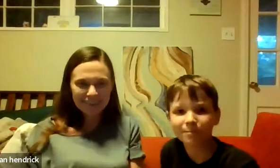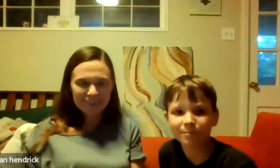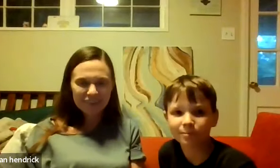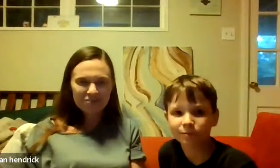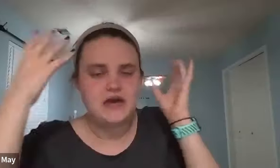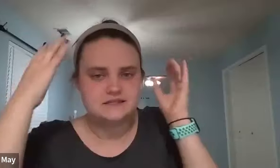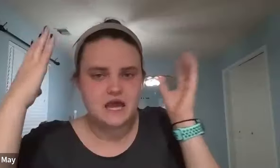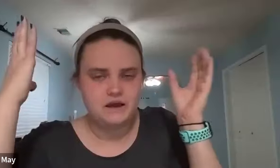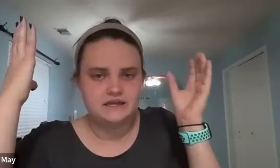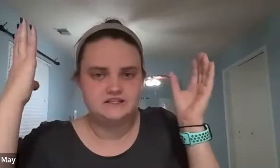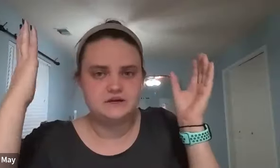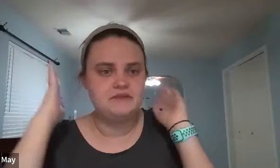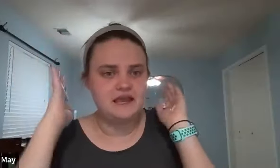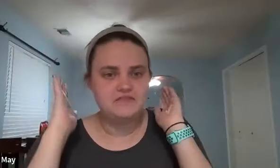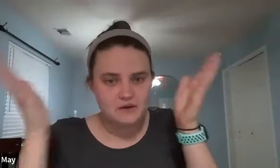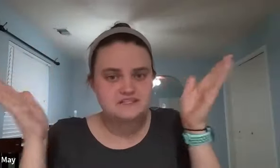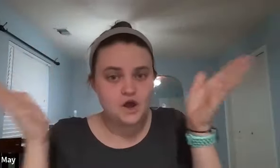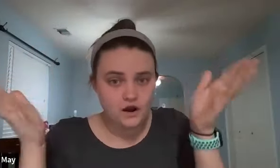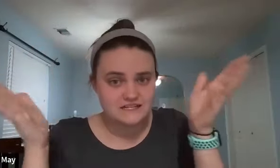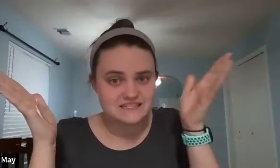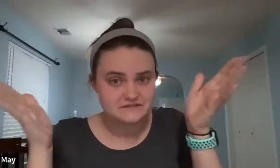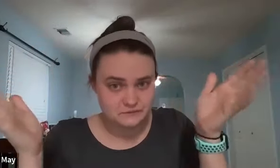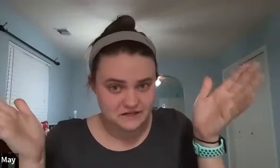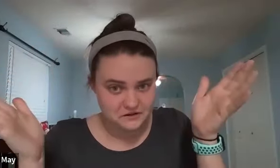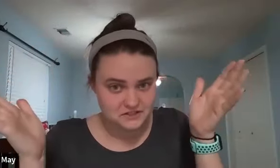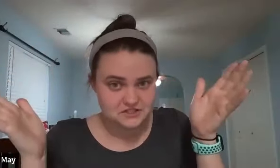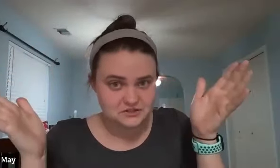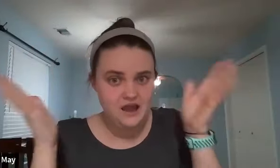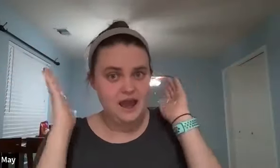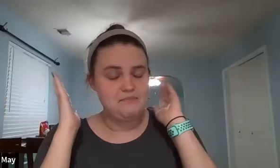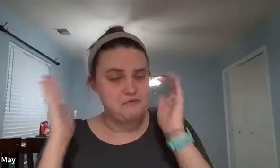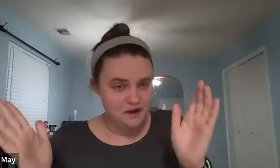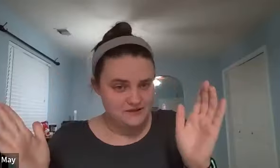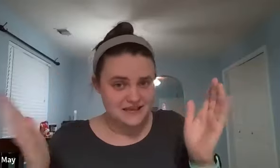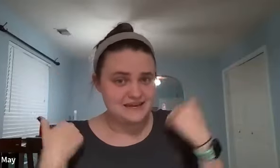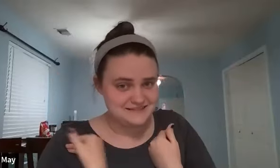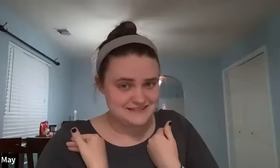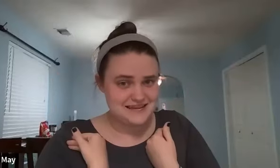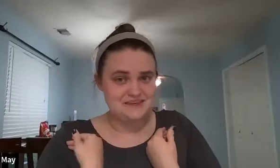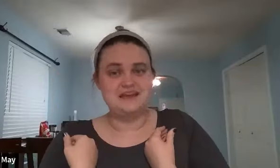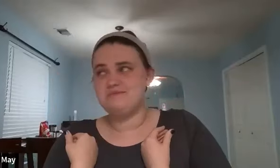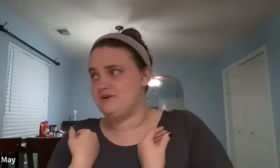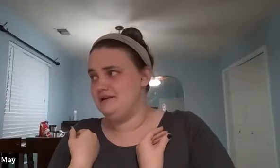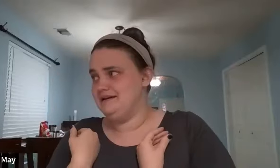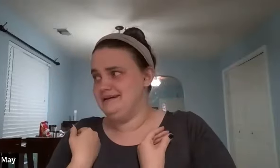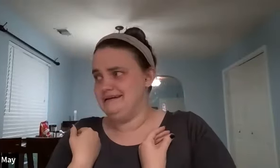to that's how I do it. But like that was the hardest thing for me to learn too. I promise. I did the same thing. I kept going,